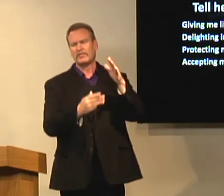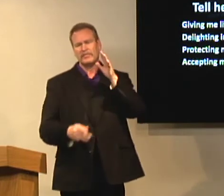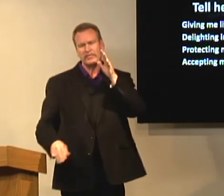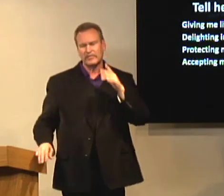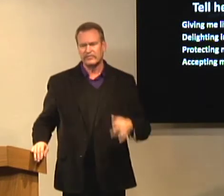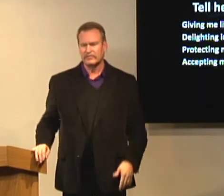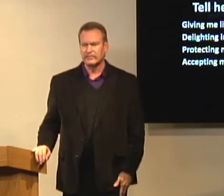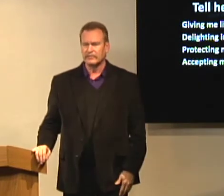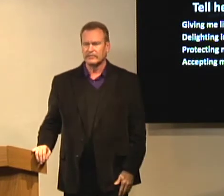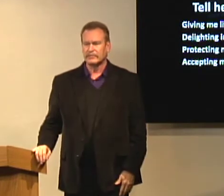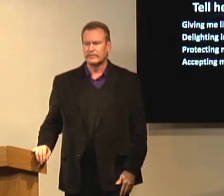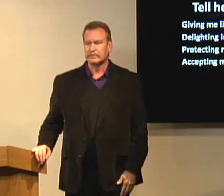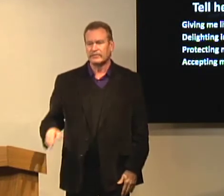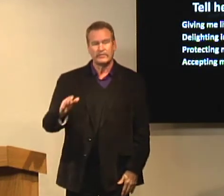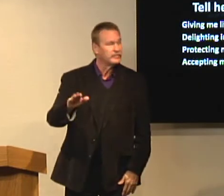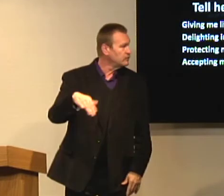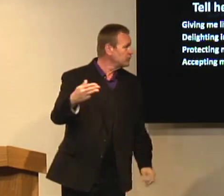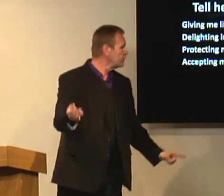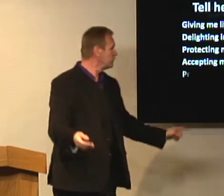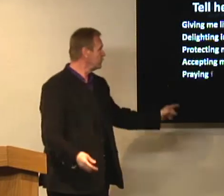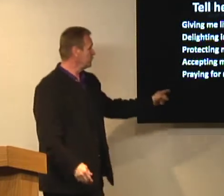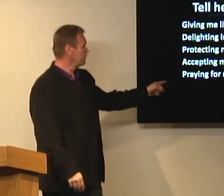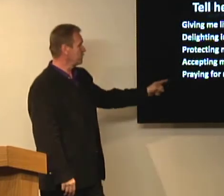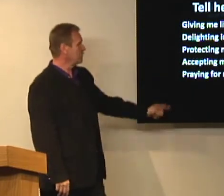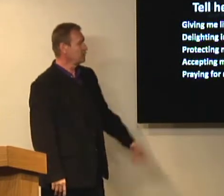Maybe your mother accepted you as a deaf person, and be thankful for that.